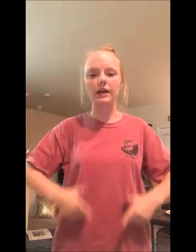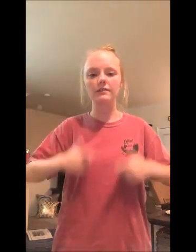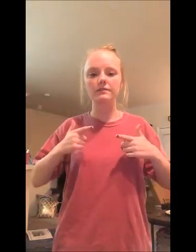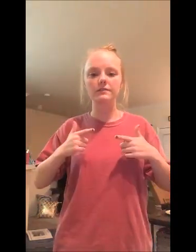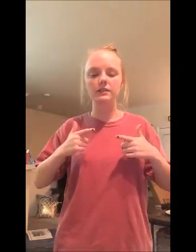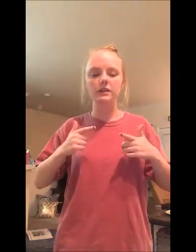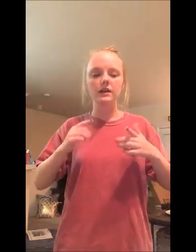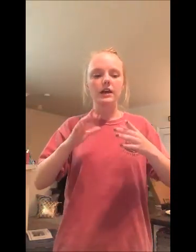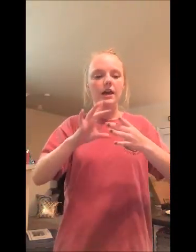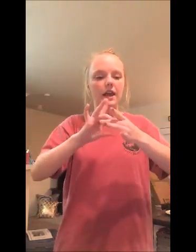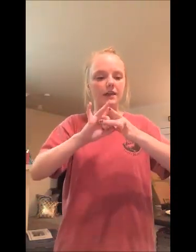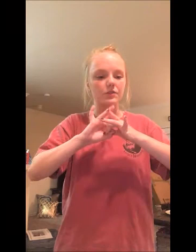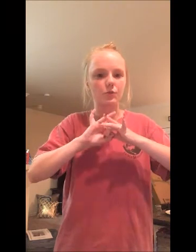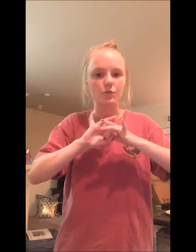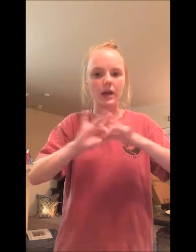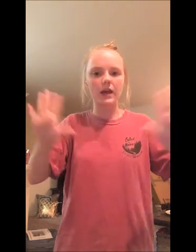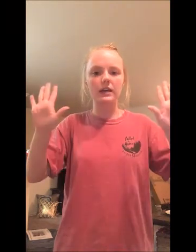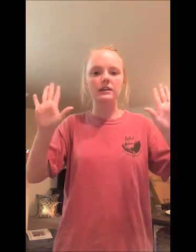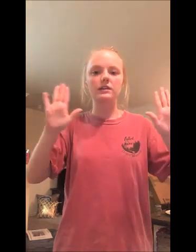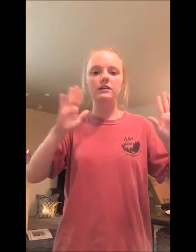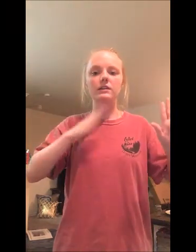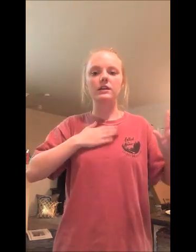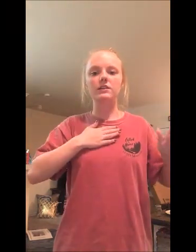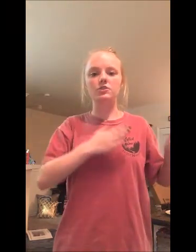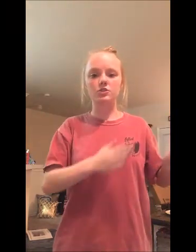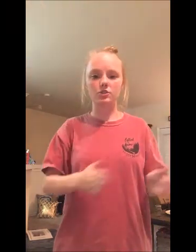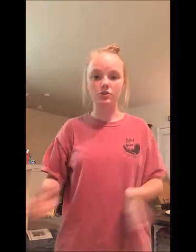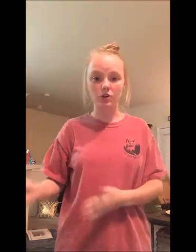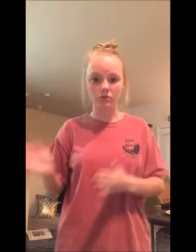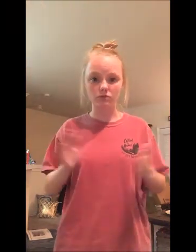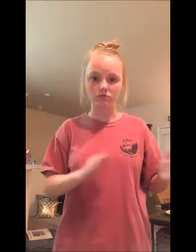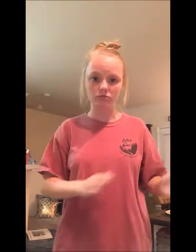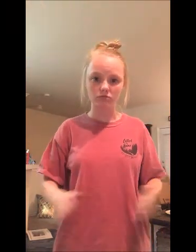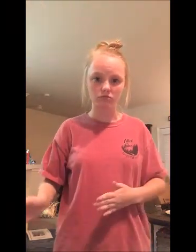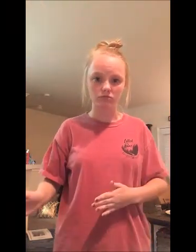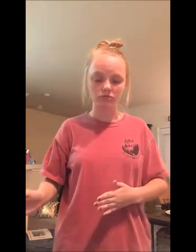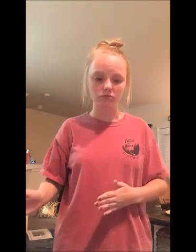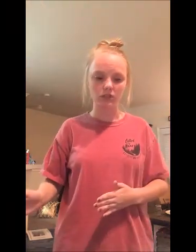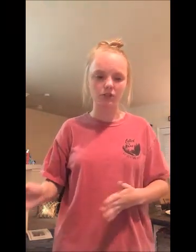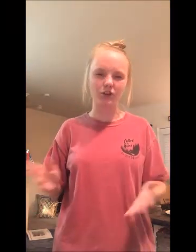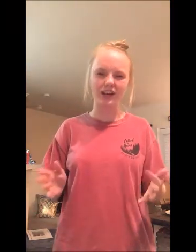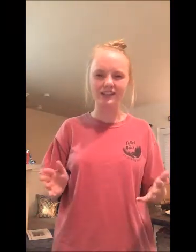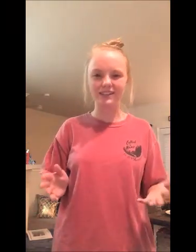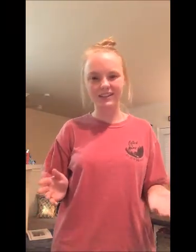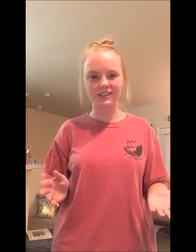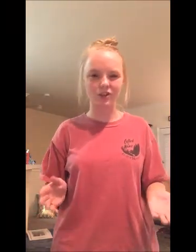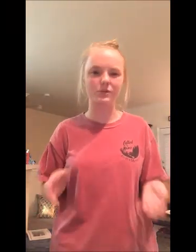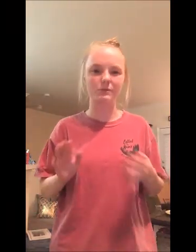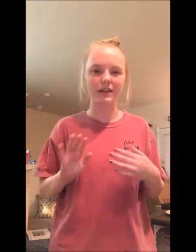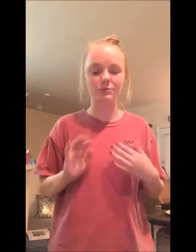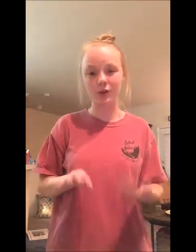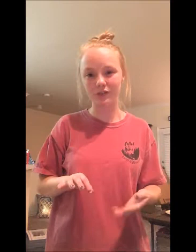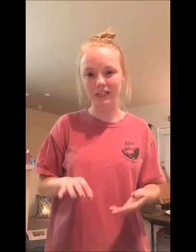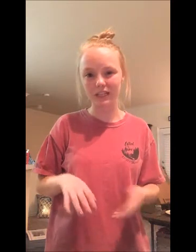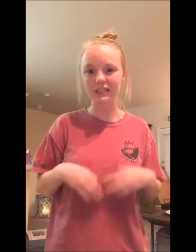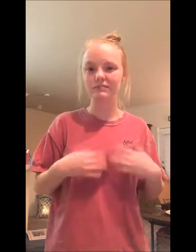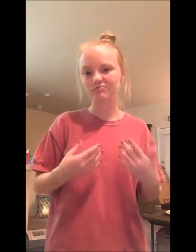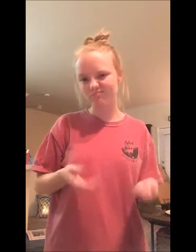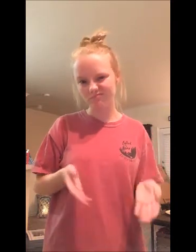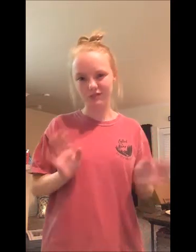life and the way it should go. So you're kind of seeing it doesn't always match perfectly. You're